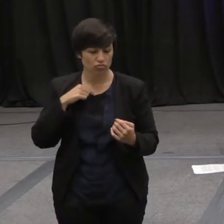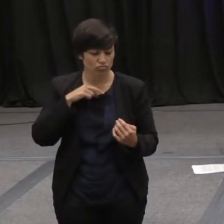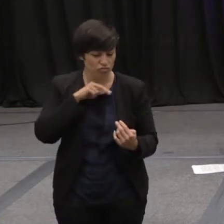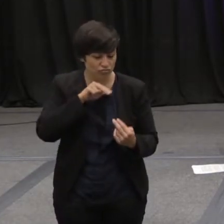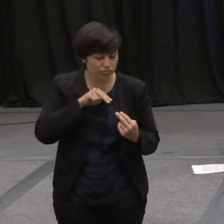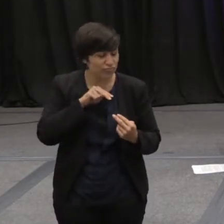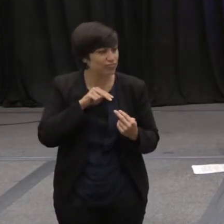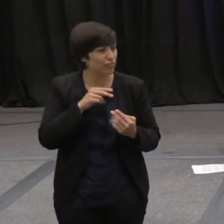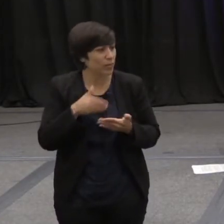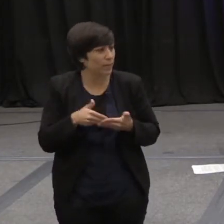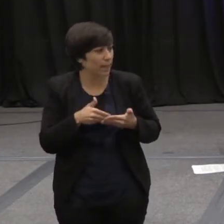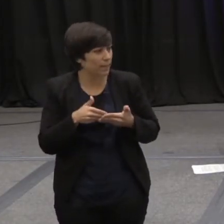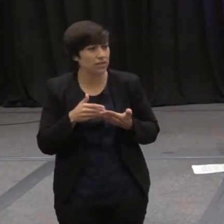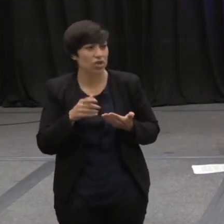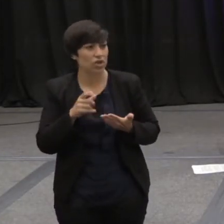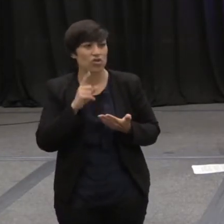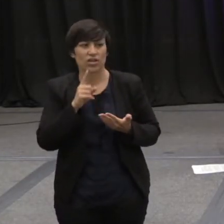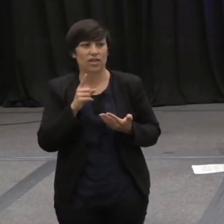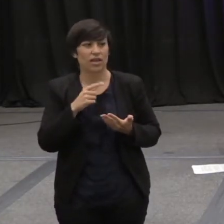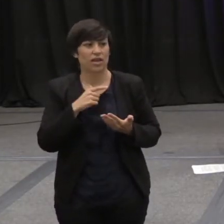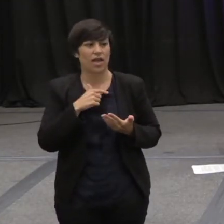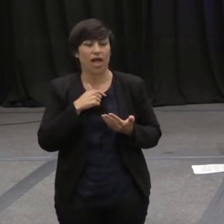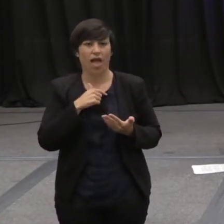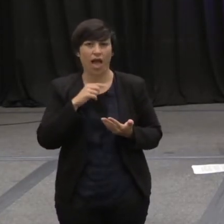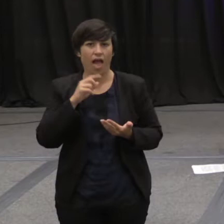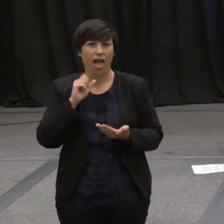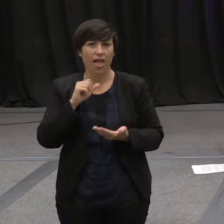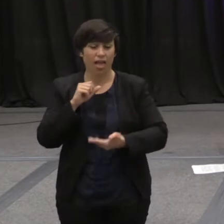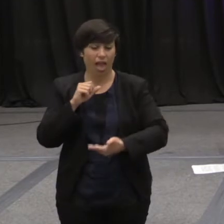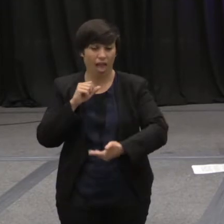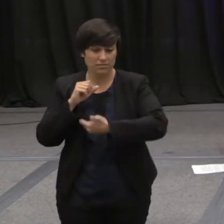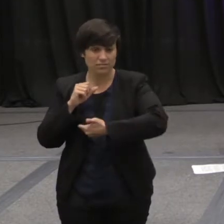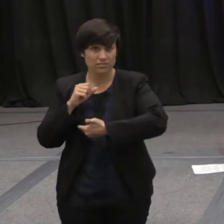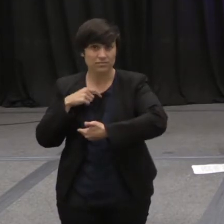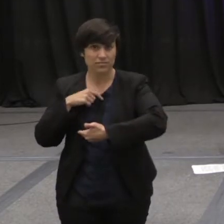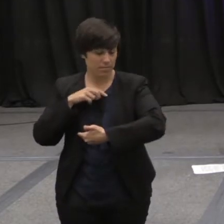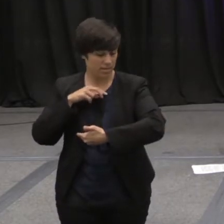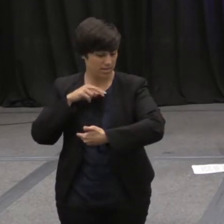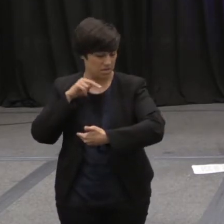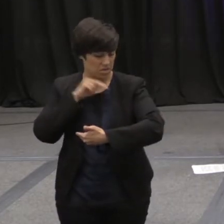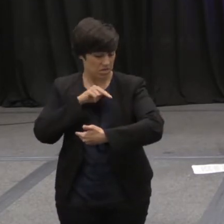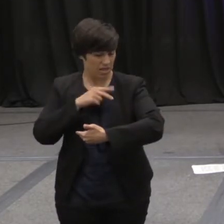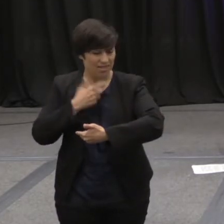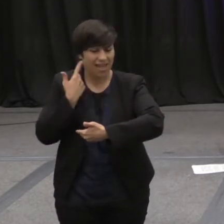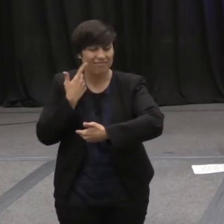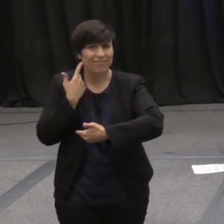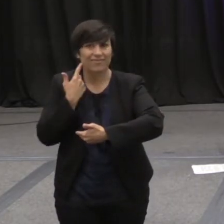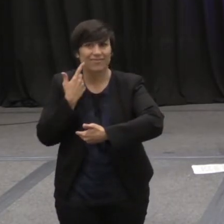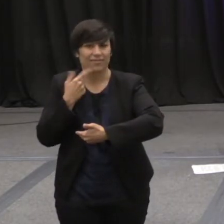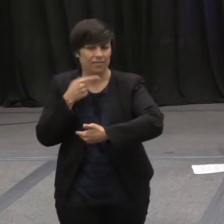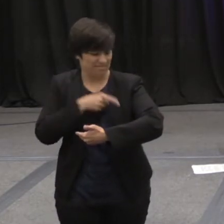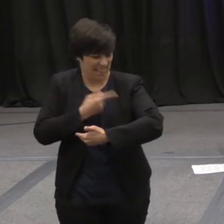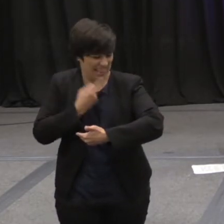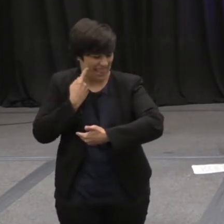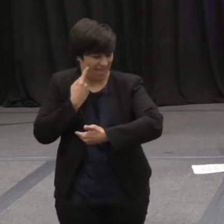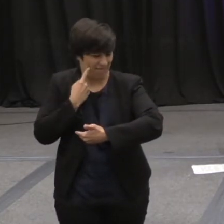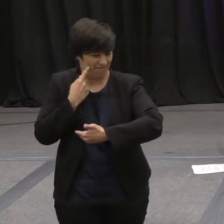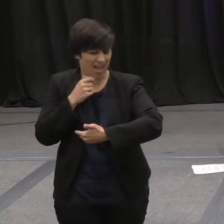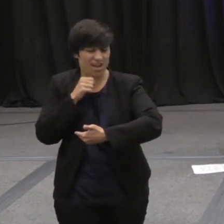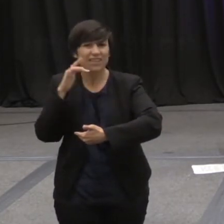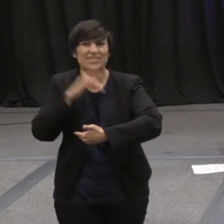babies, all they want, I can make a baby laugh without touching it. Anybody can, by just eye gazing it and just